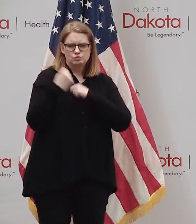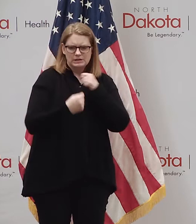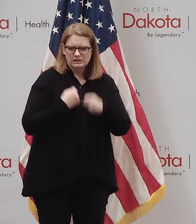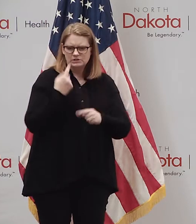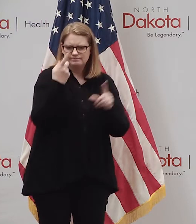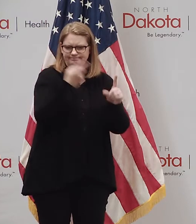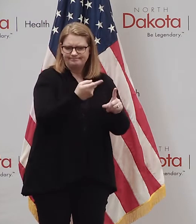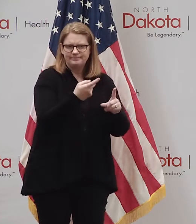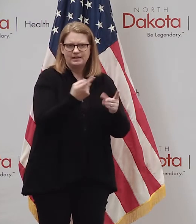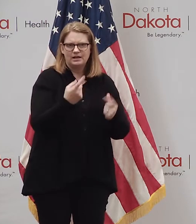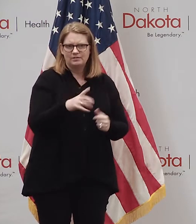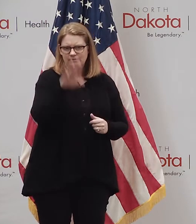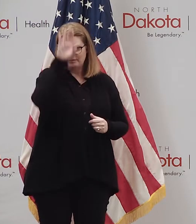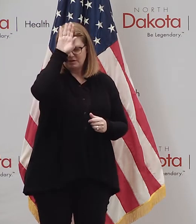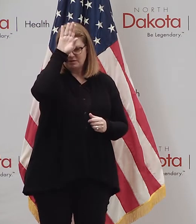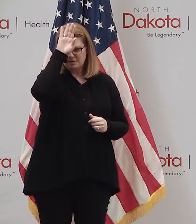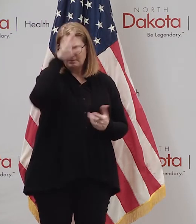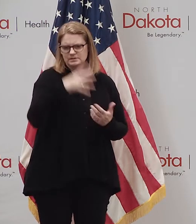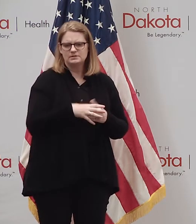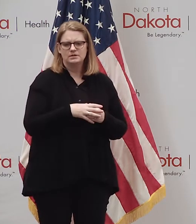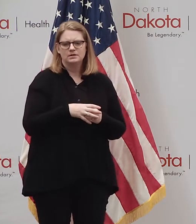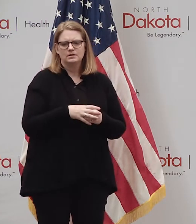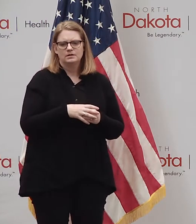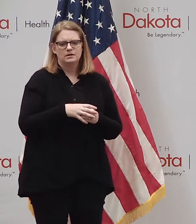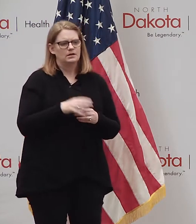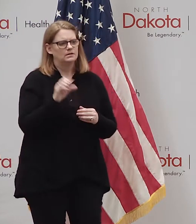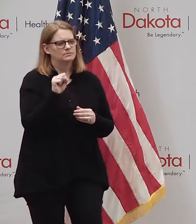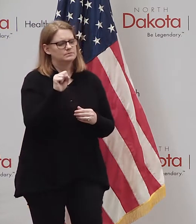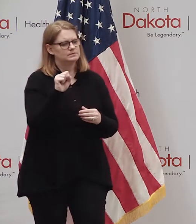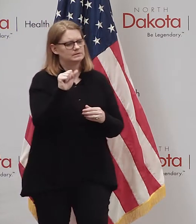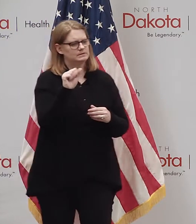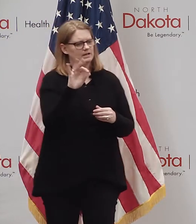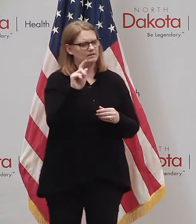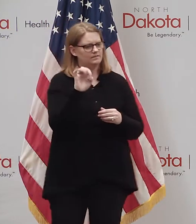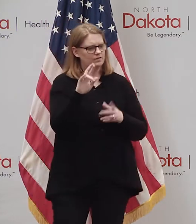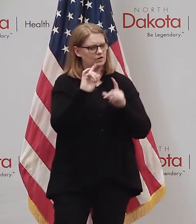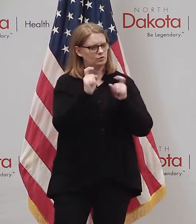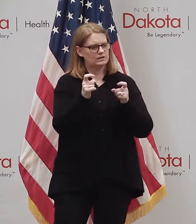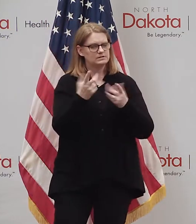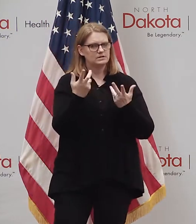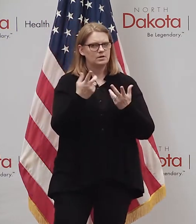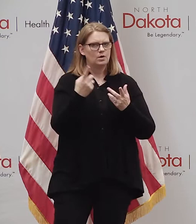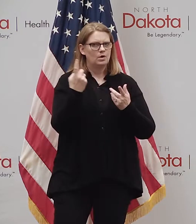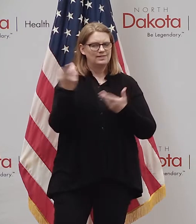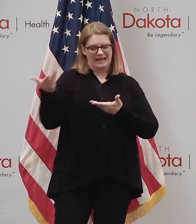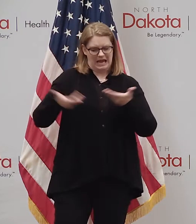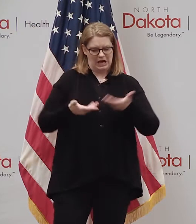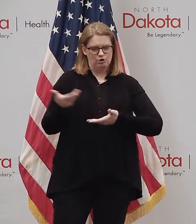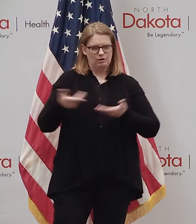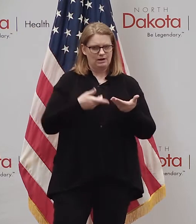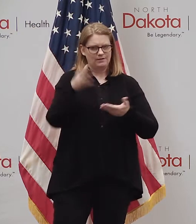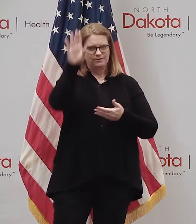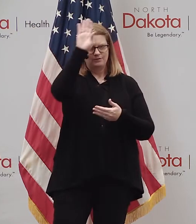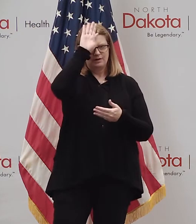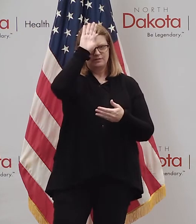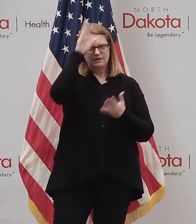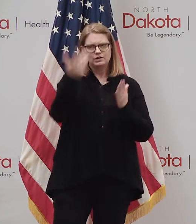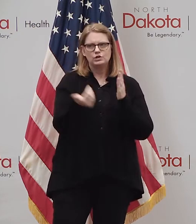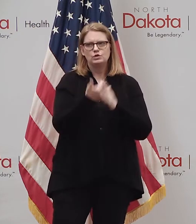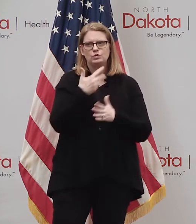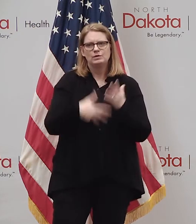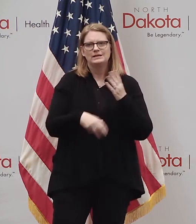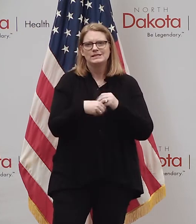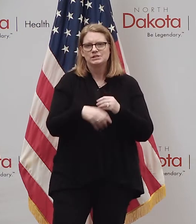of fire departments. SAFER grants support projects in two areas. One is the hiring of firefighters. To hire new